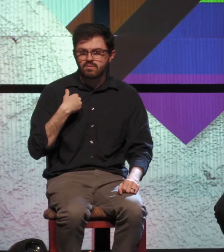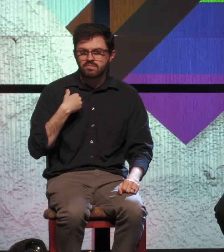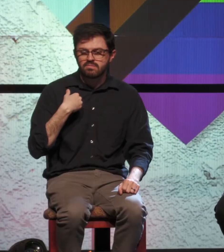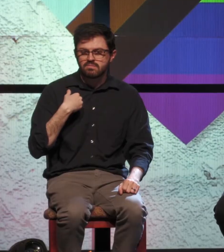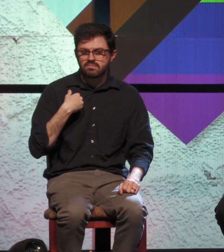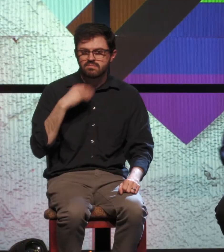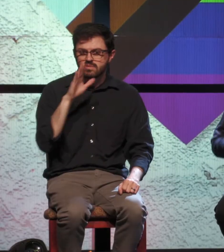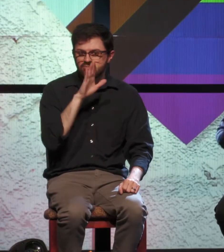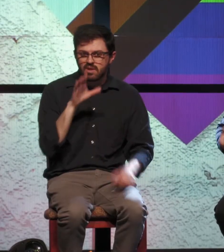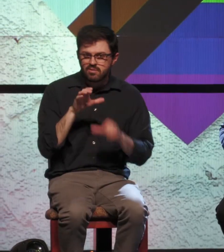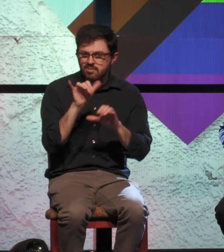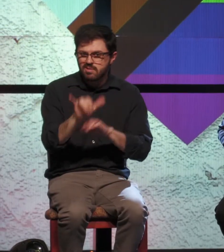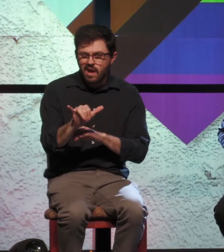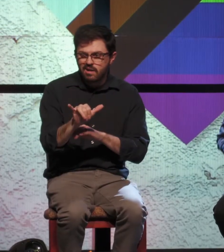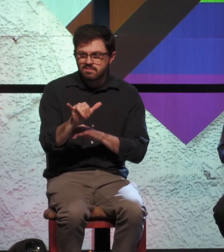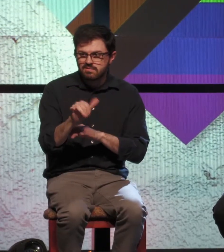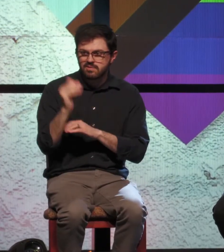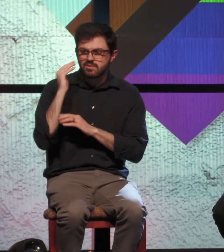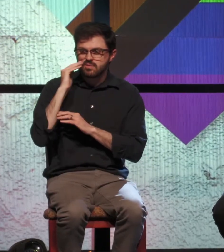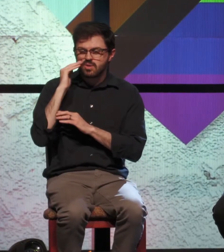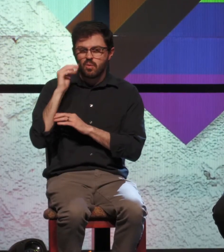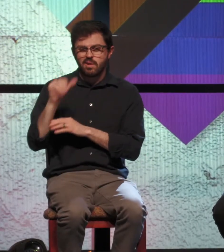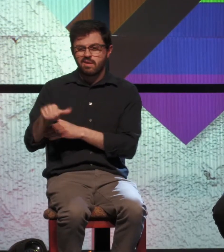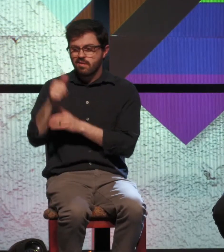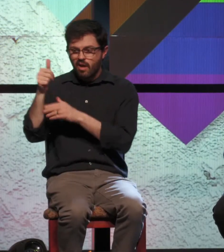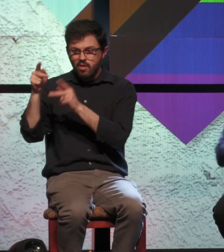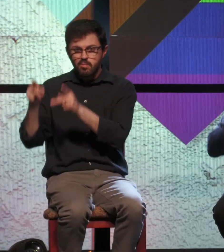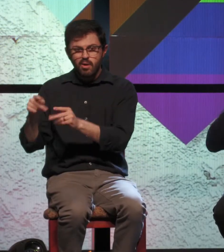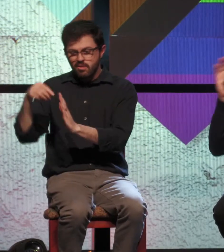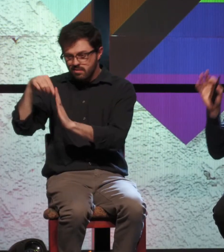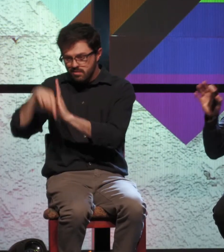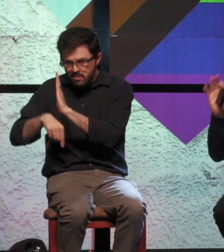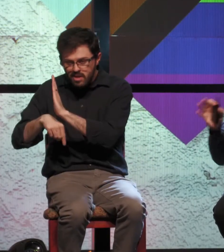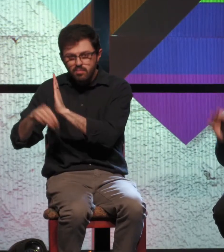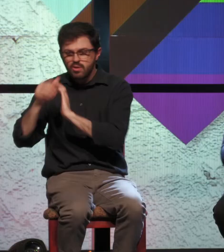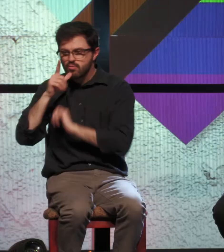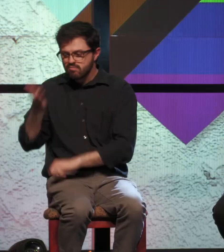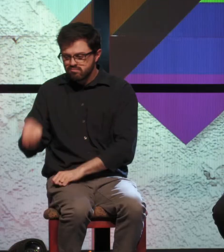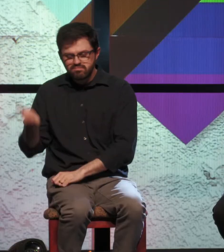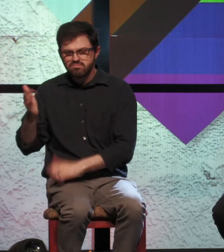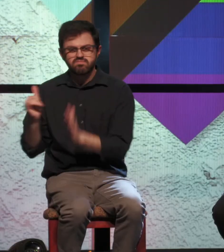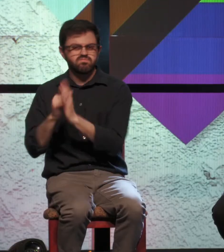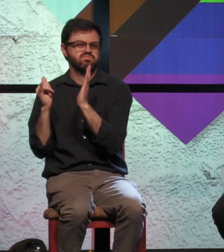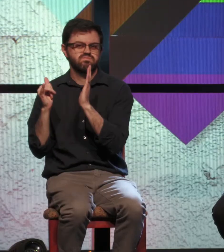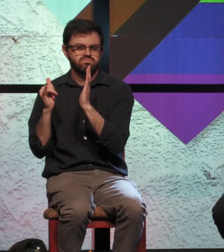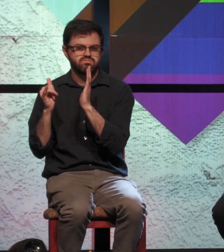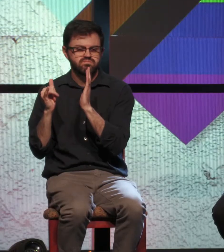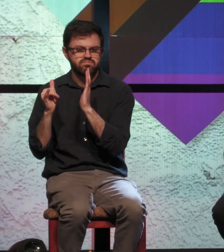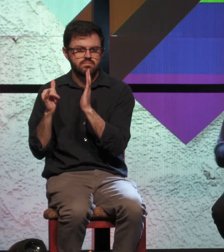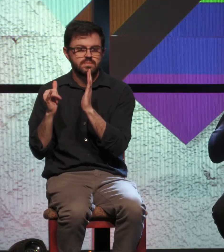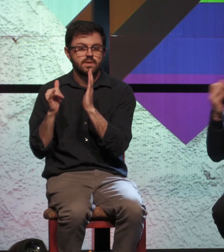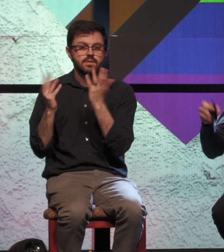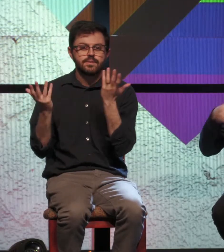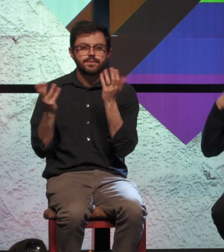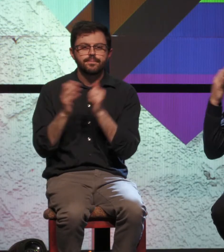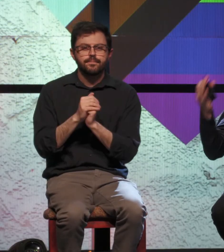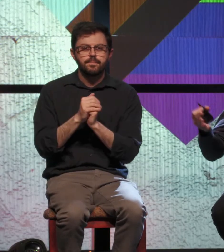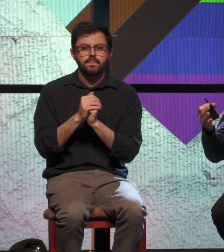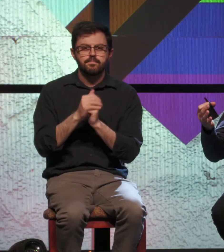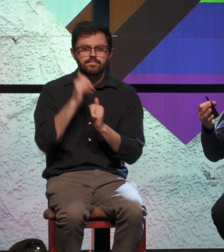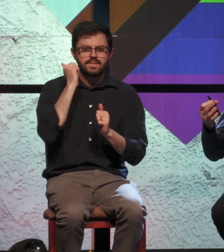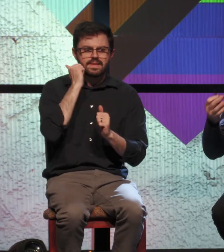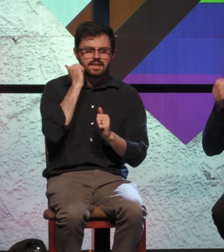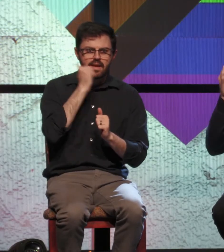neighbor. I won't do that. And so in your everyday normal life, how we live this